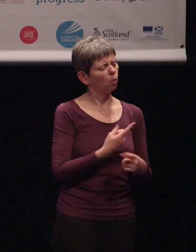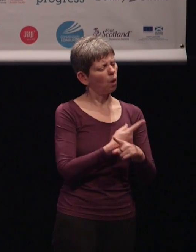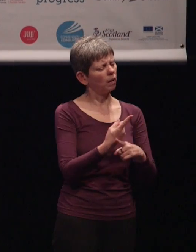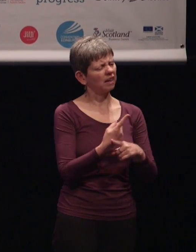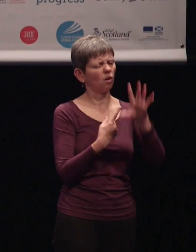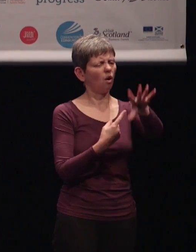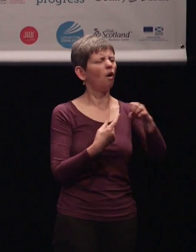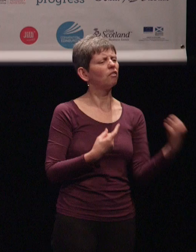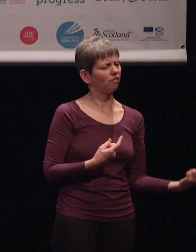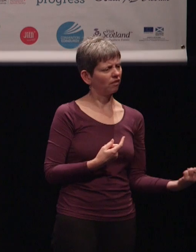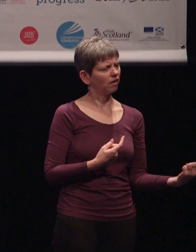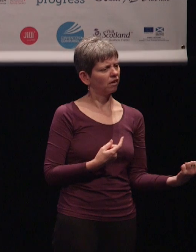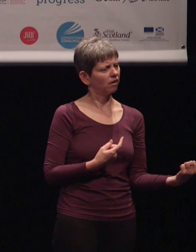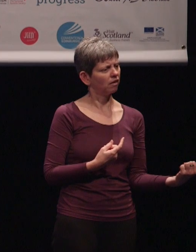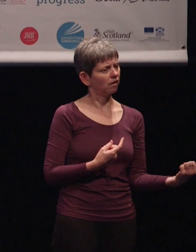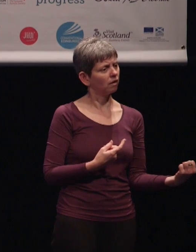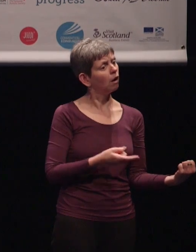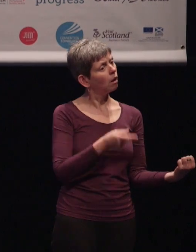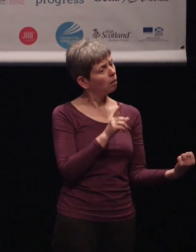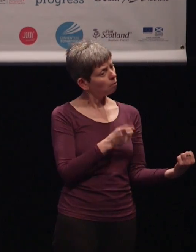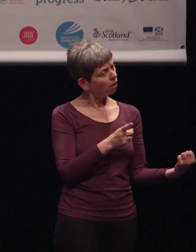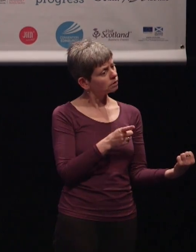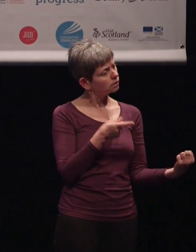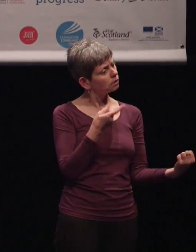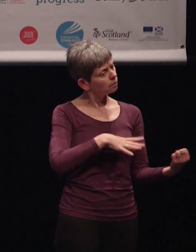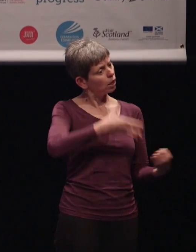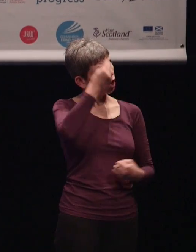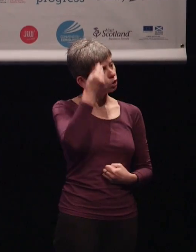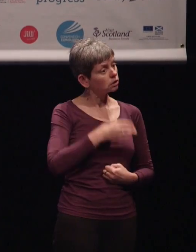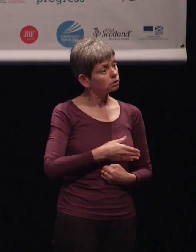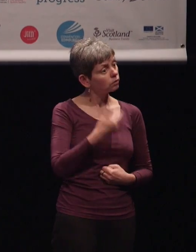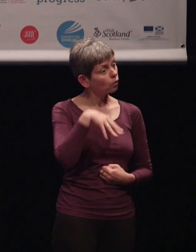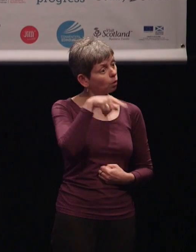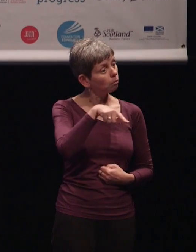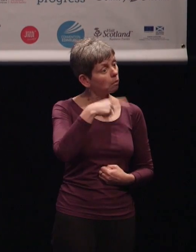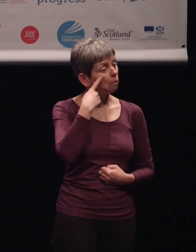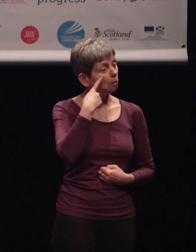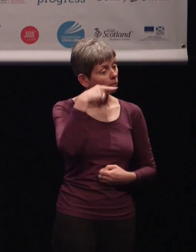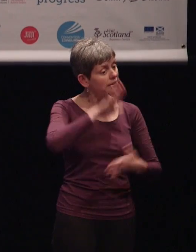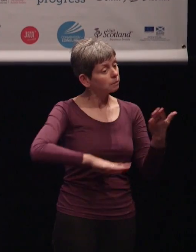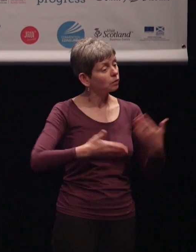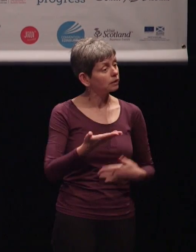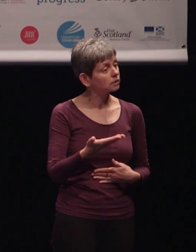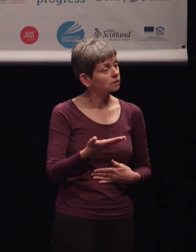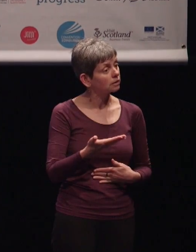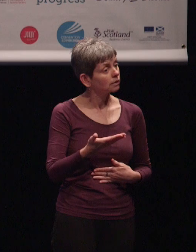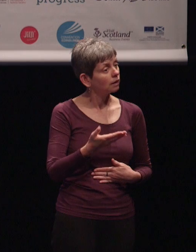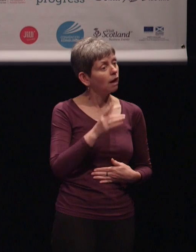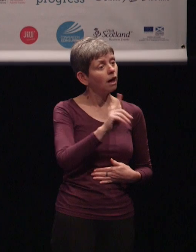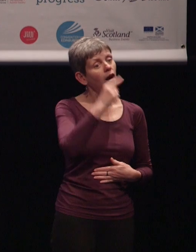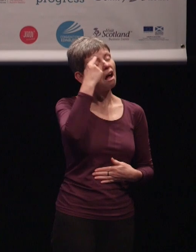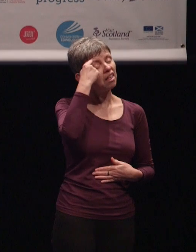week, and she had made an experience, actually. Something she learned something from. And I think that many